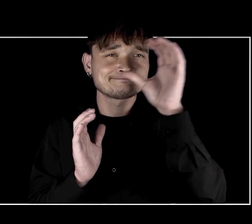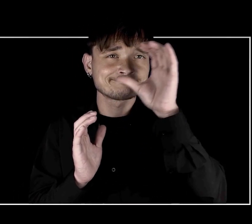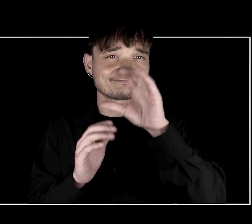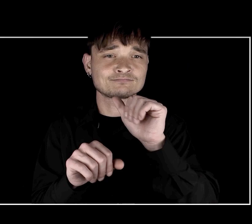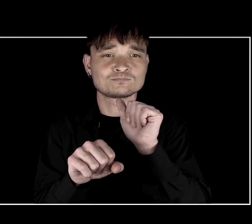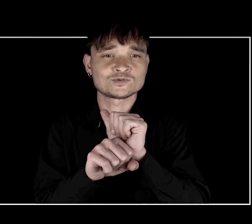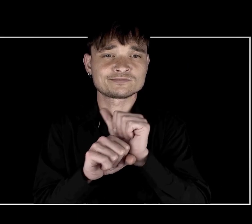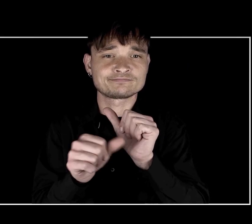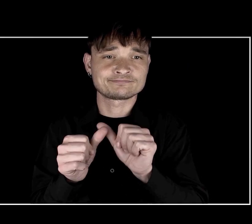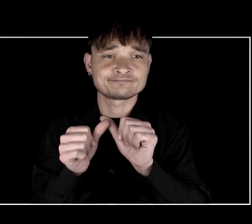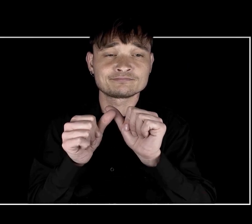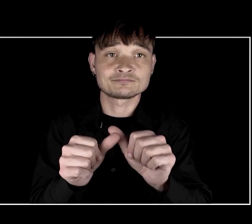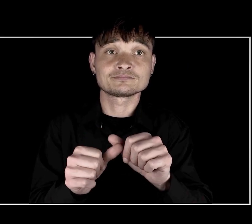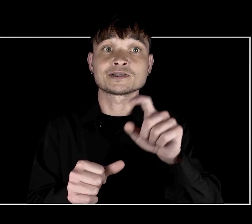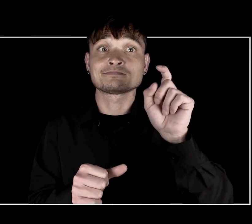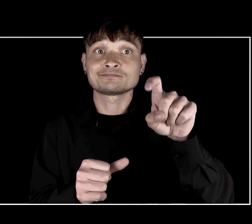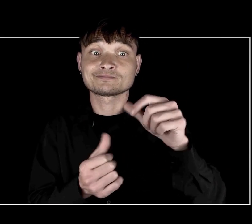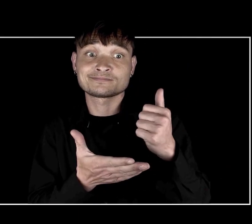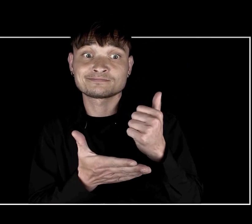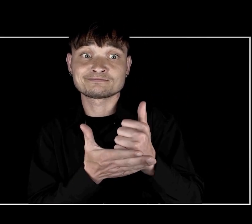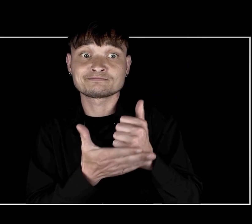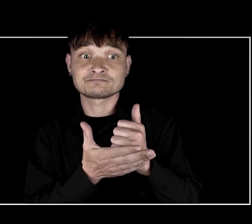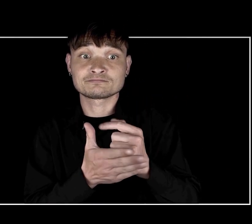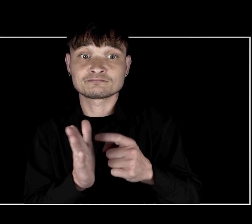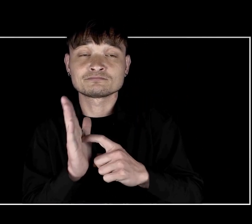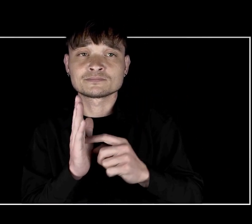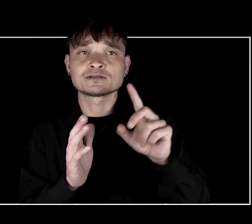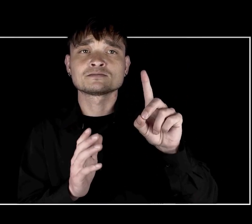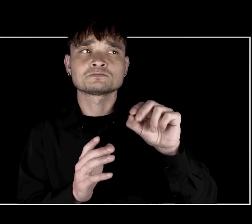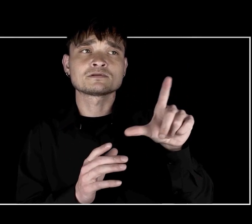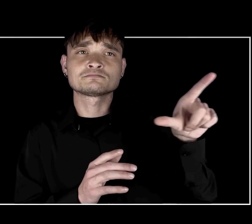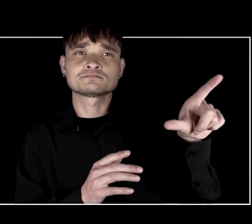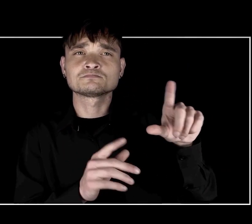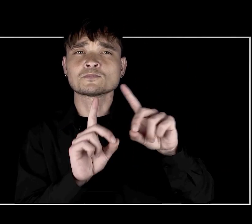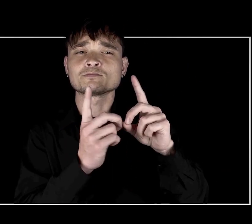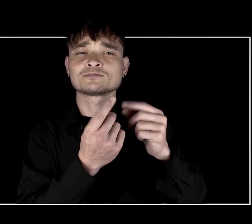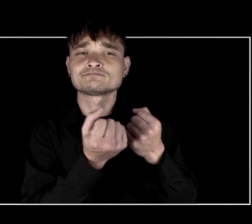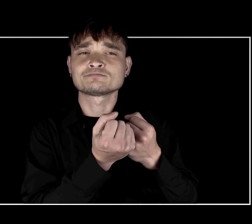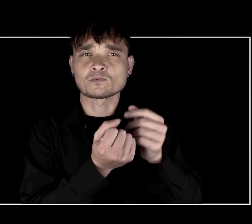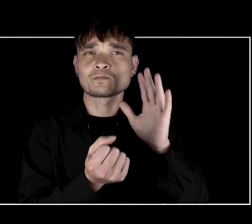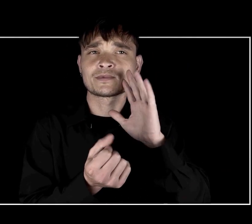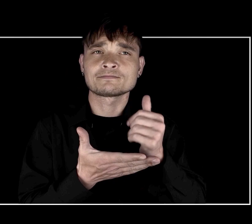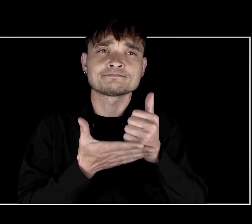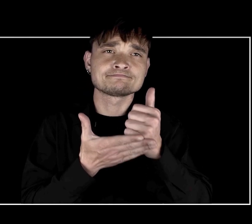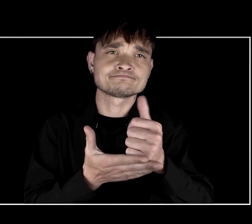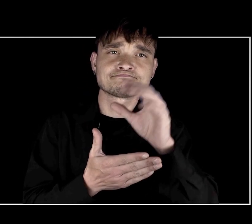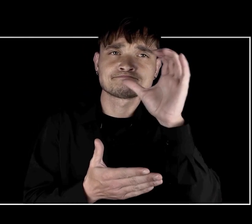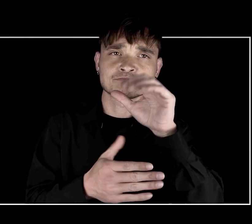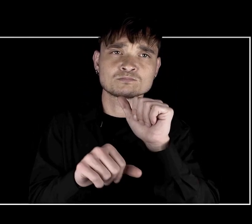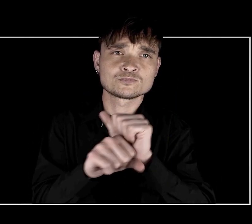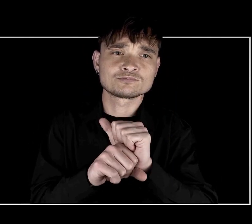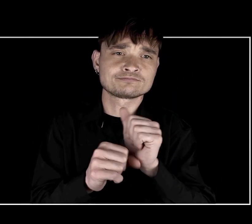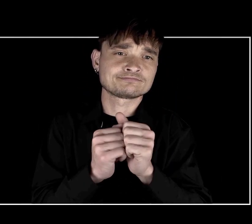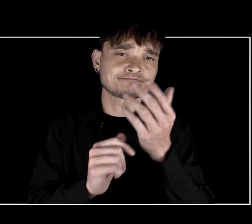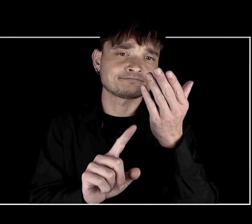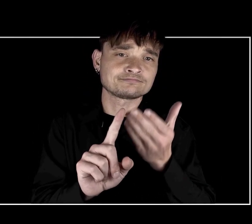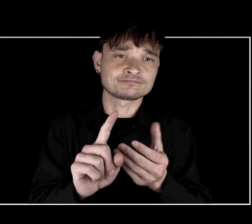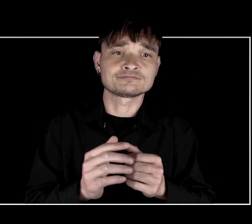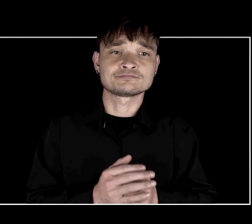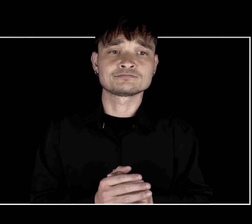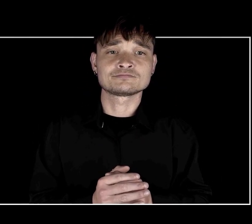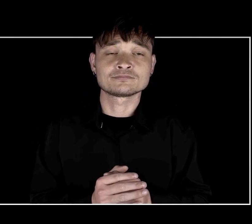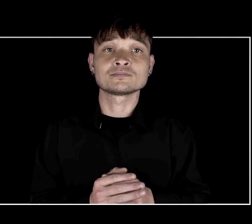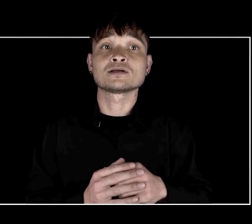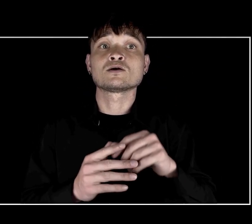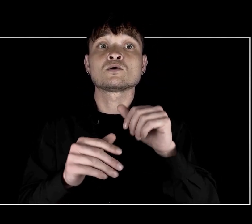If you need help with your work search, there are staff at the DOL who can help you. To meet the work search